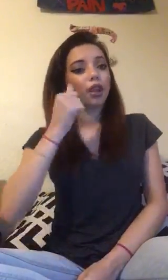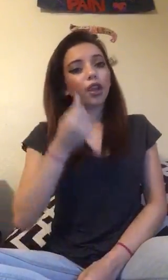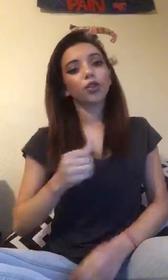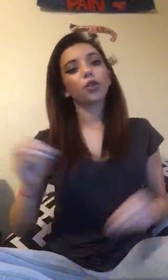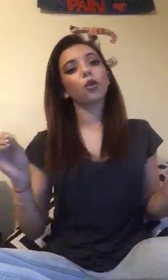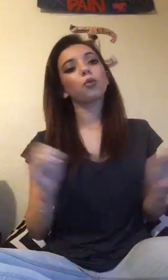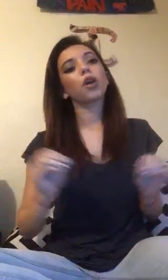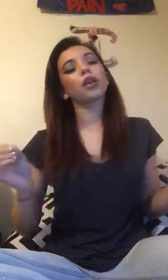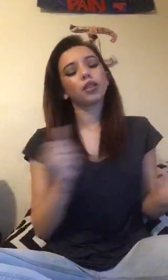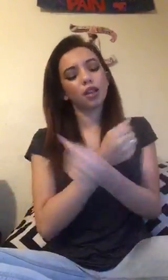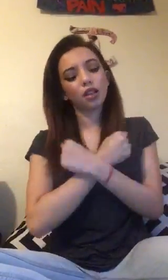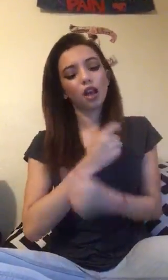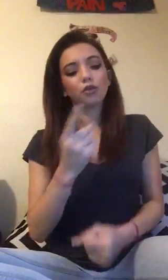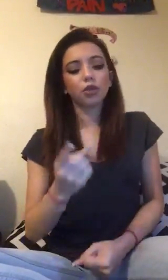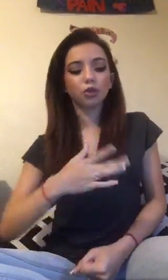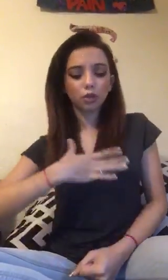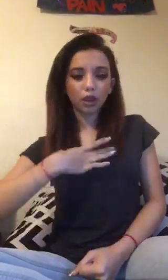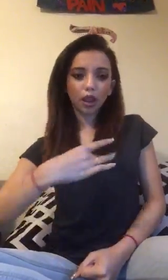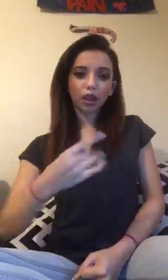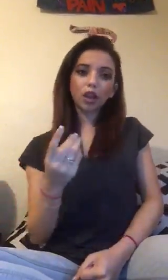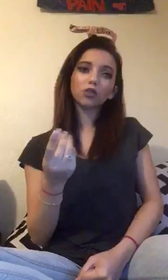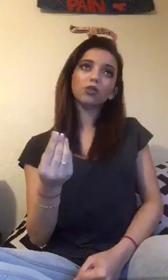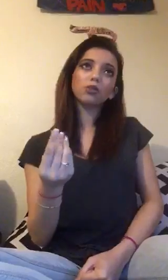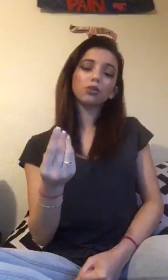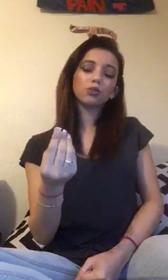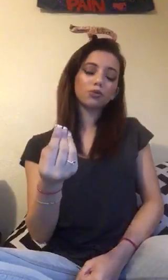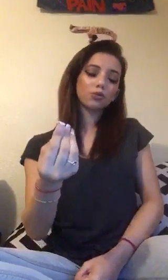But ain't nobody loved you like I do.